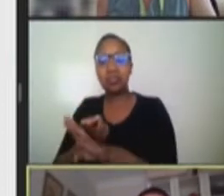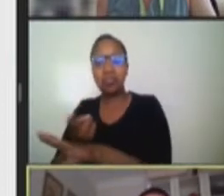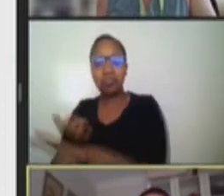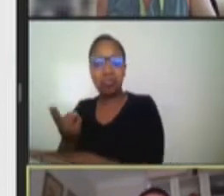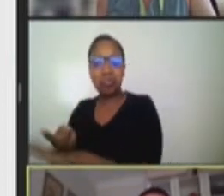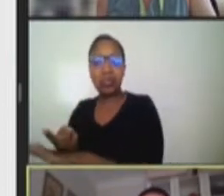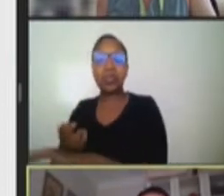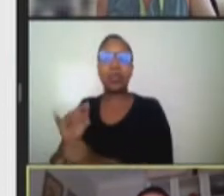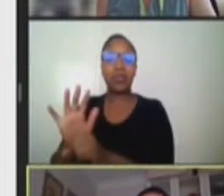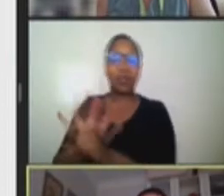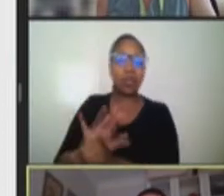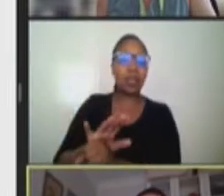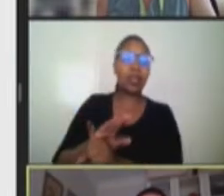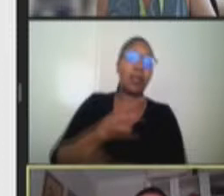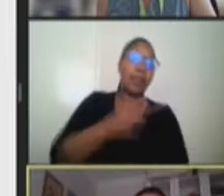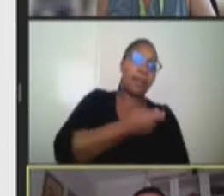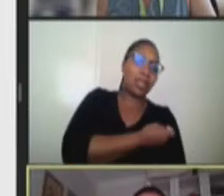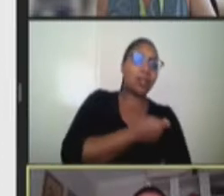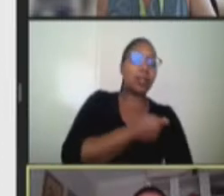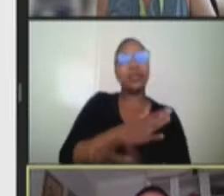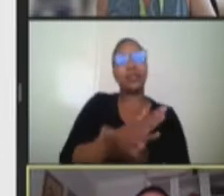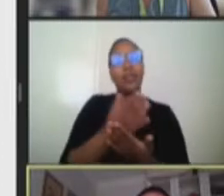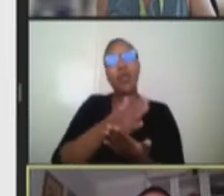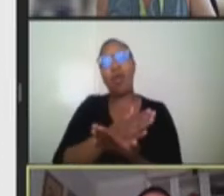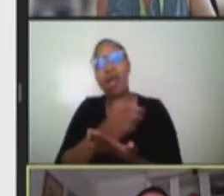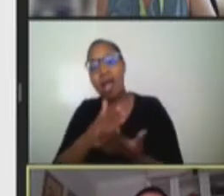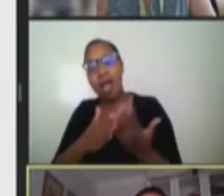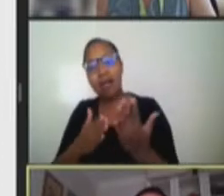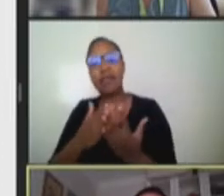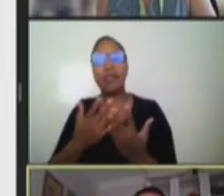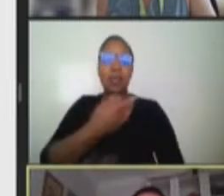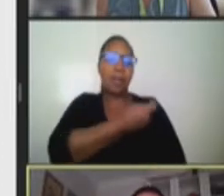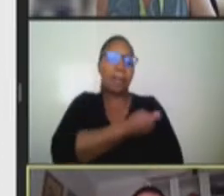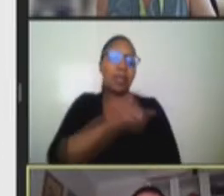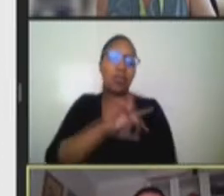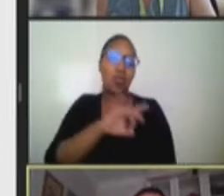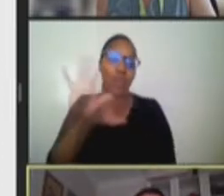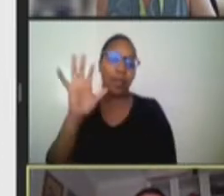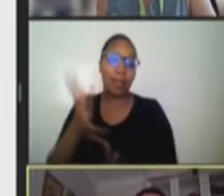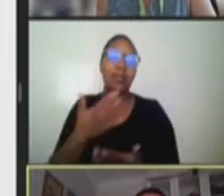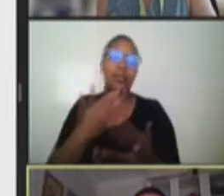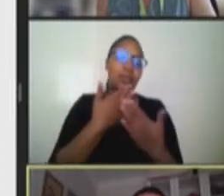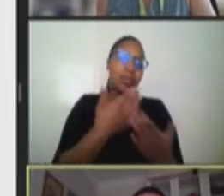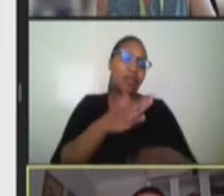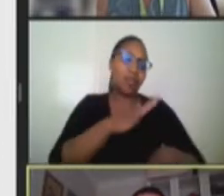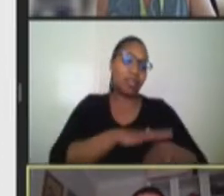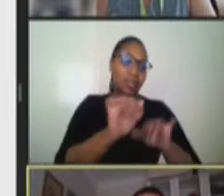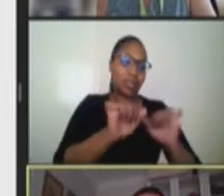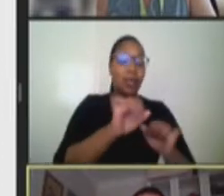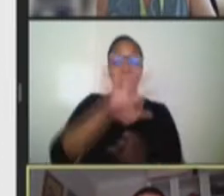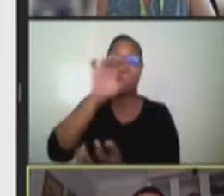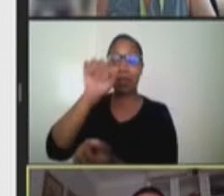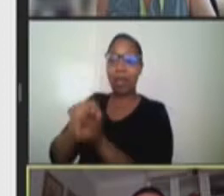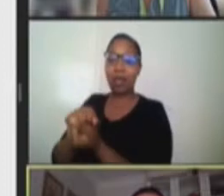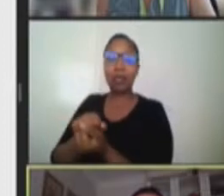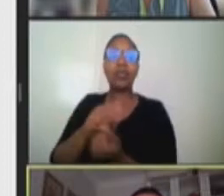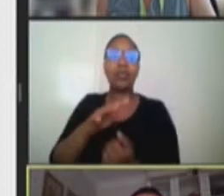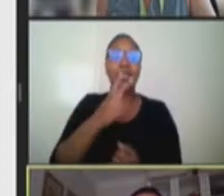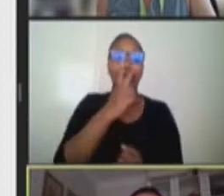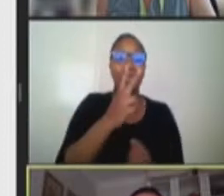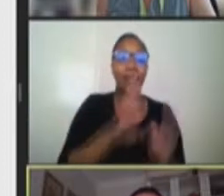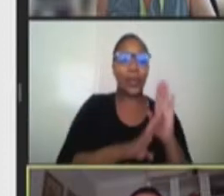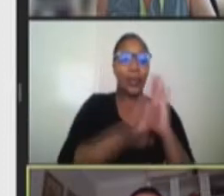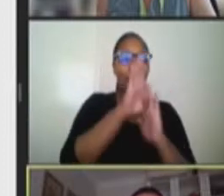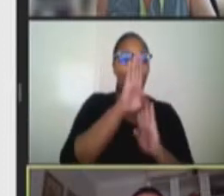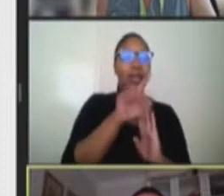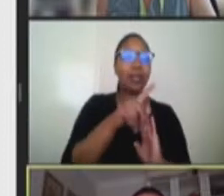partially vaccinated. I thank you for your time. Let me just go through a quick summary. We've seen increased admissions in Tshwane Metro,